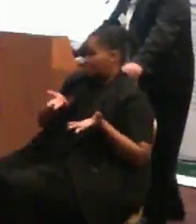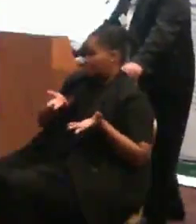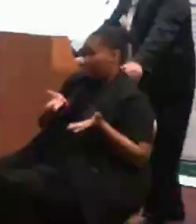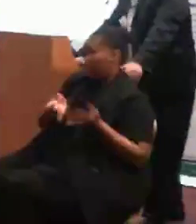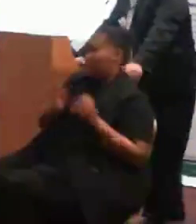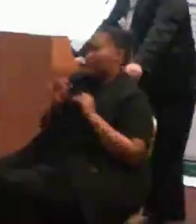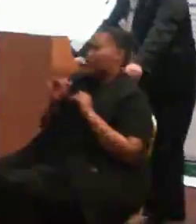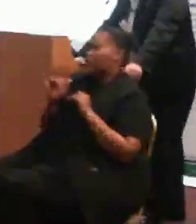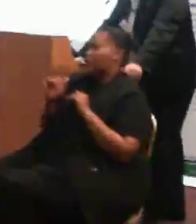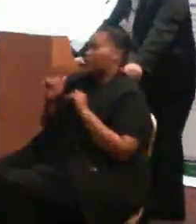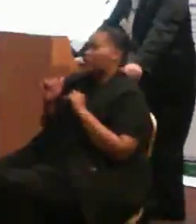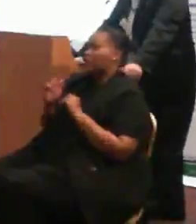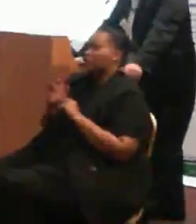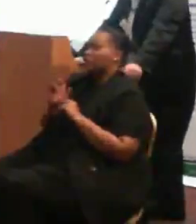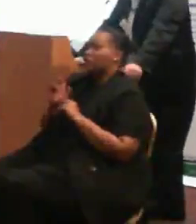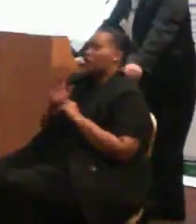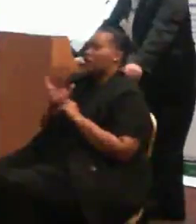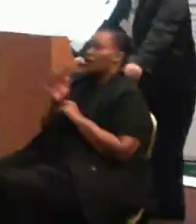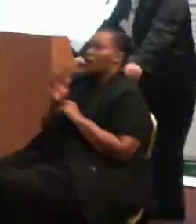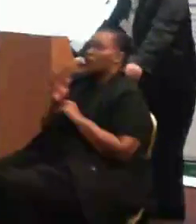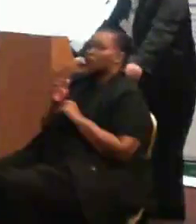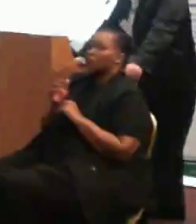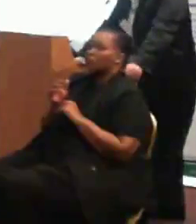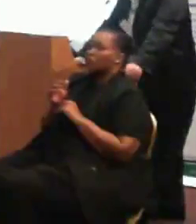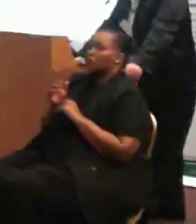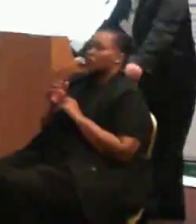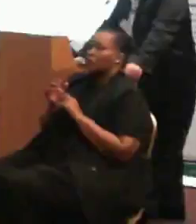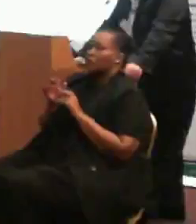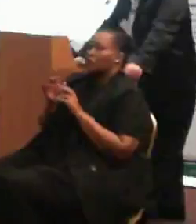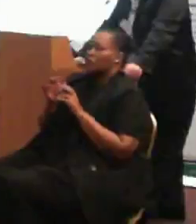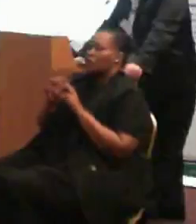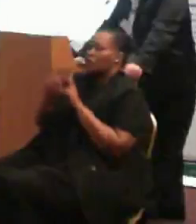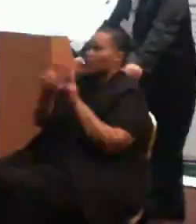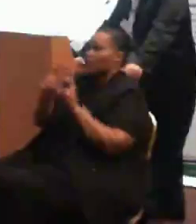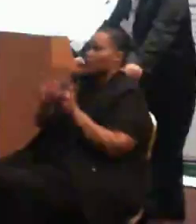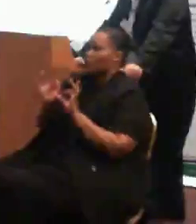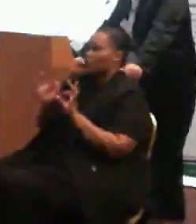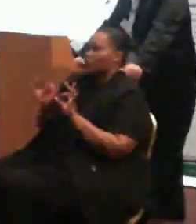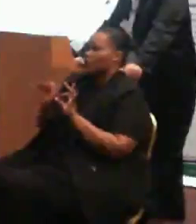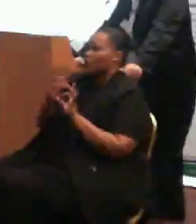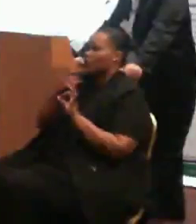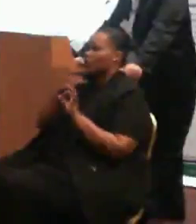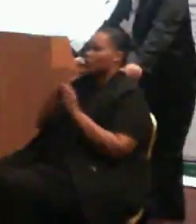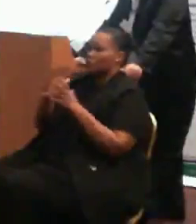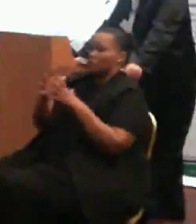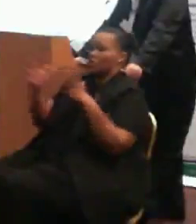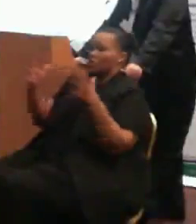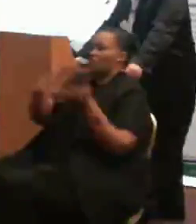In terms of the outlook, will Eskom survive? Well, the World Bank said yesterday that Eskom is too big to fail.